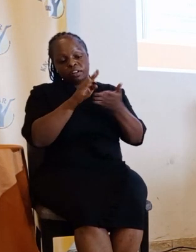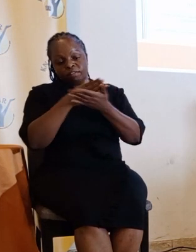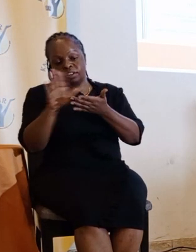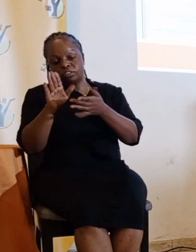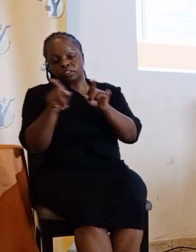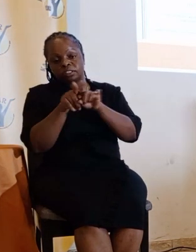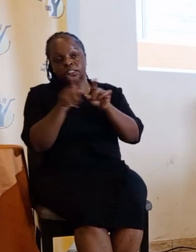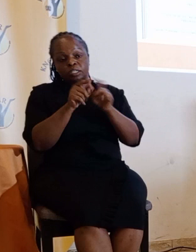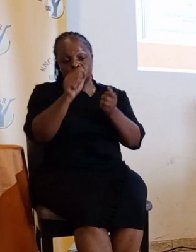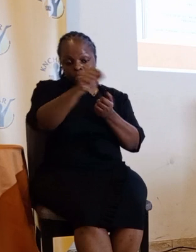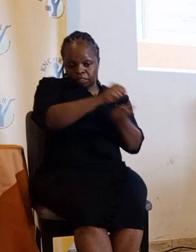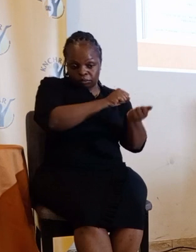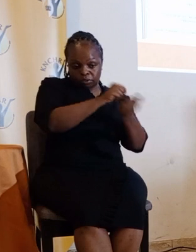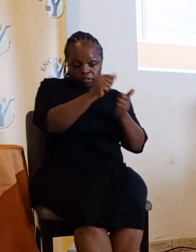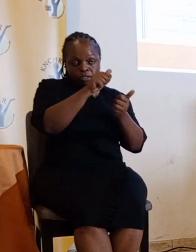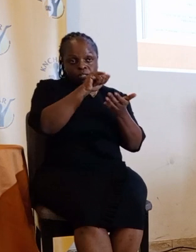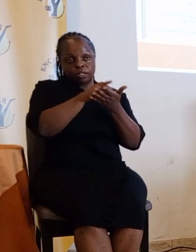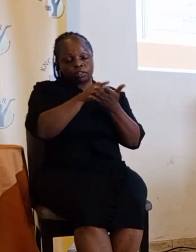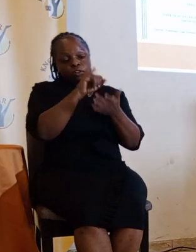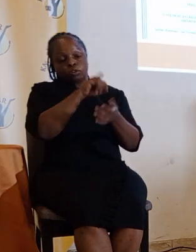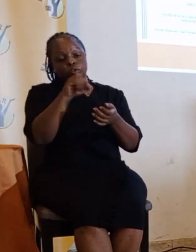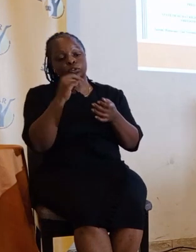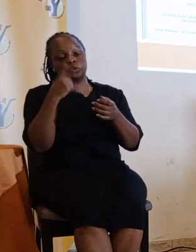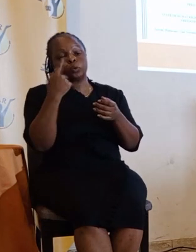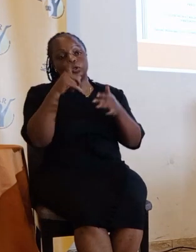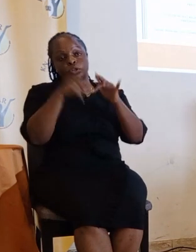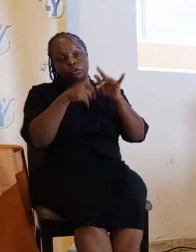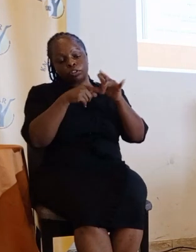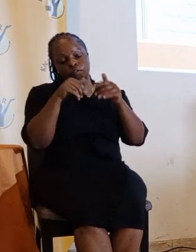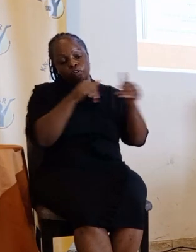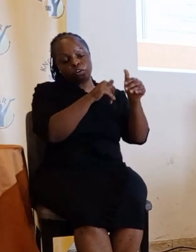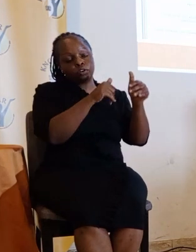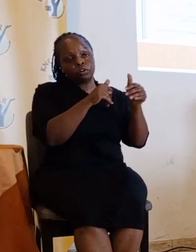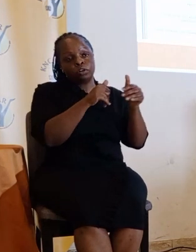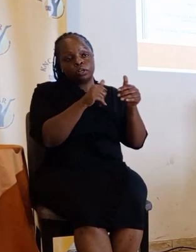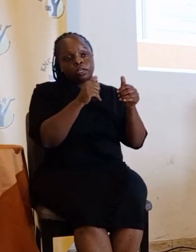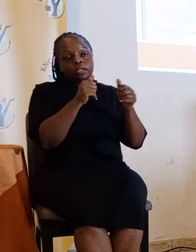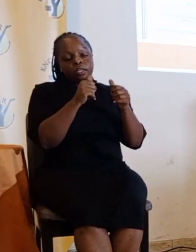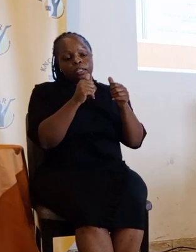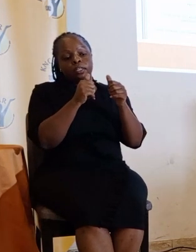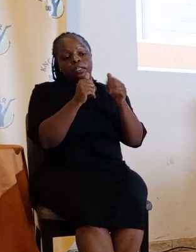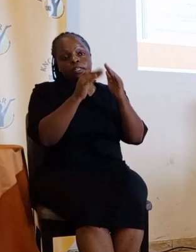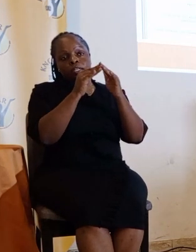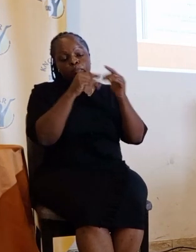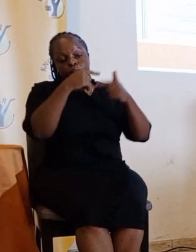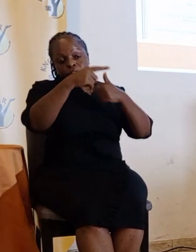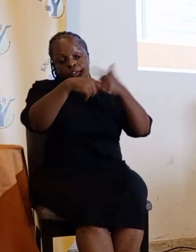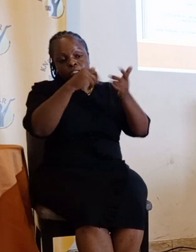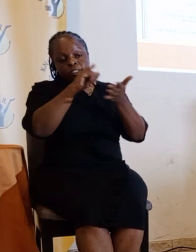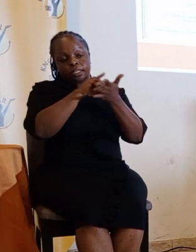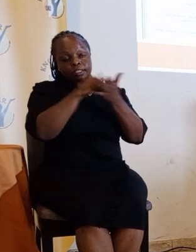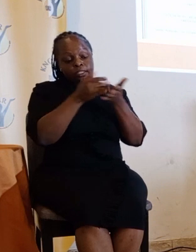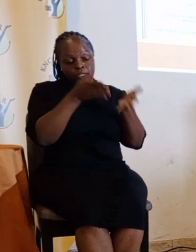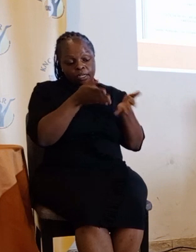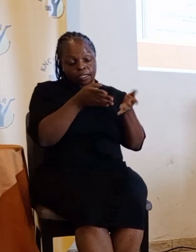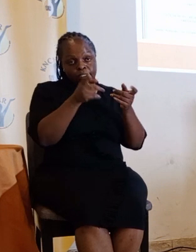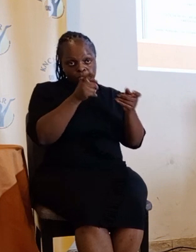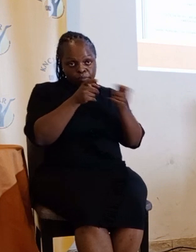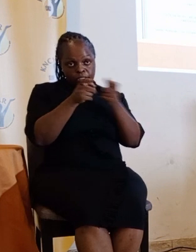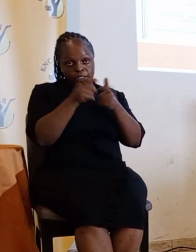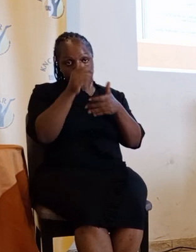including those that do not follow due process, is amongst the express promises of the current administration